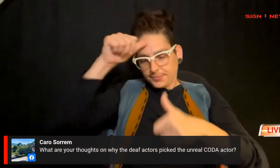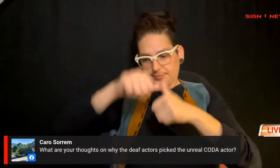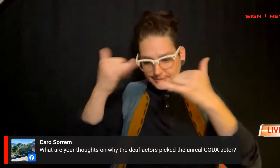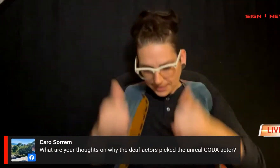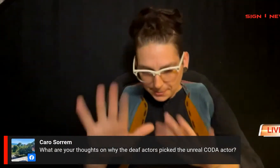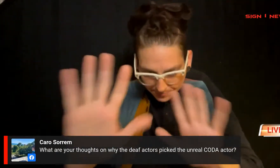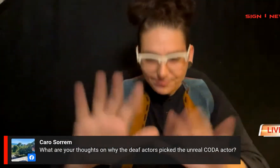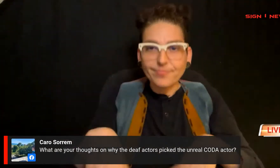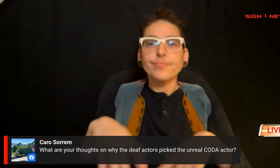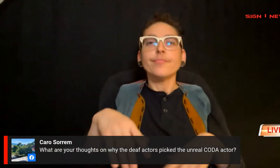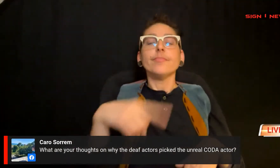Got it. Got it. I remember now.